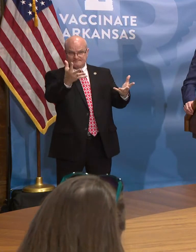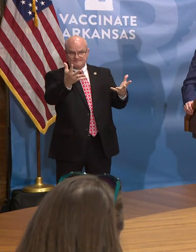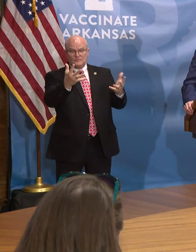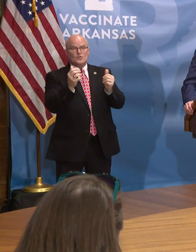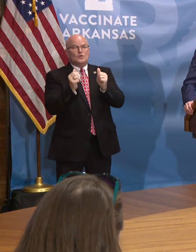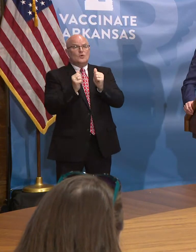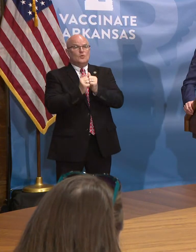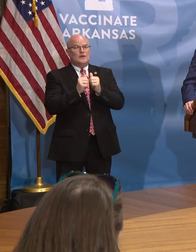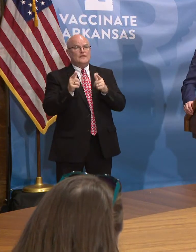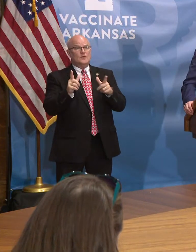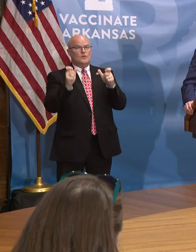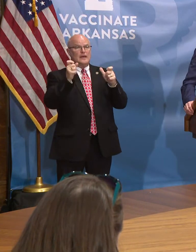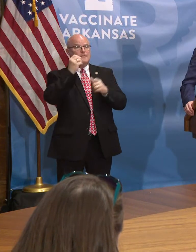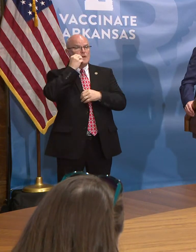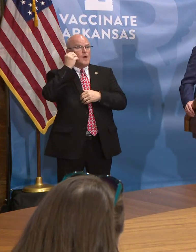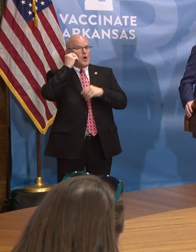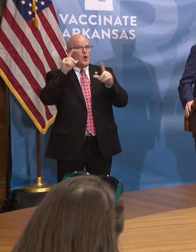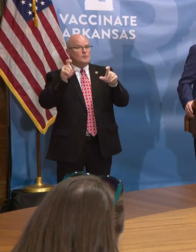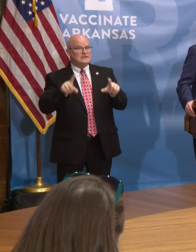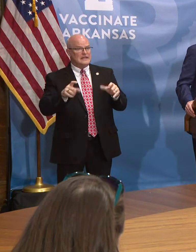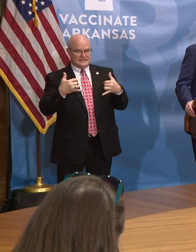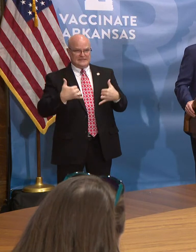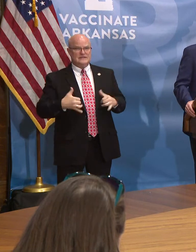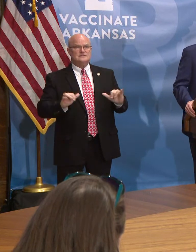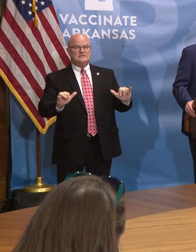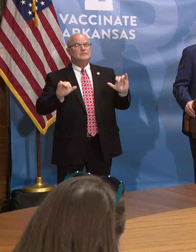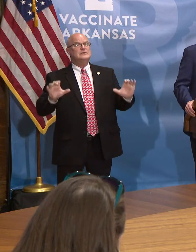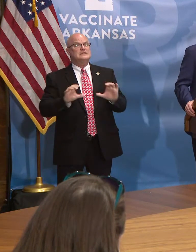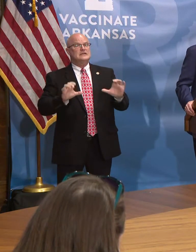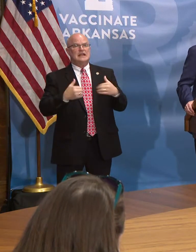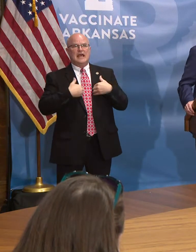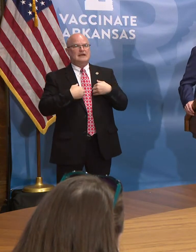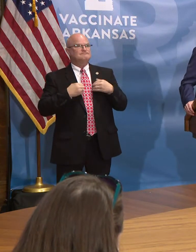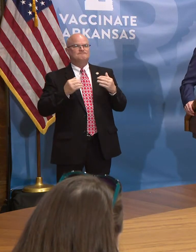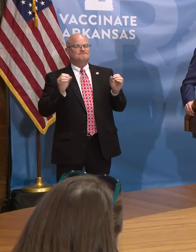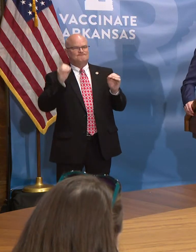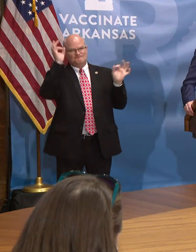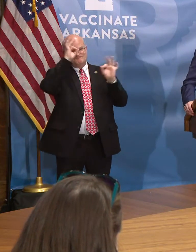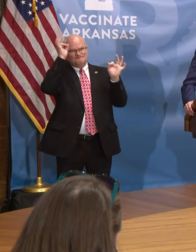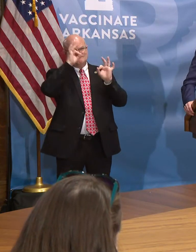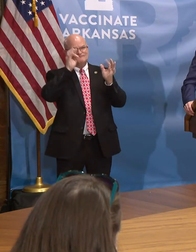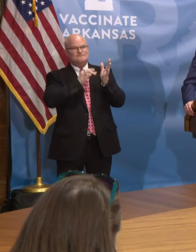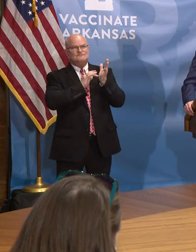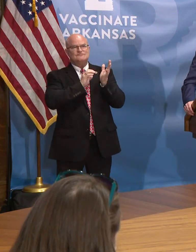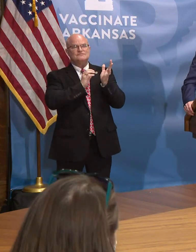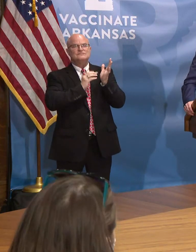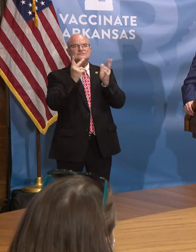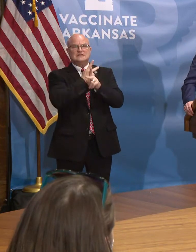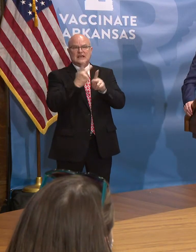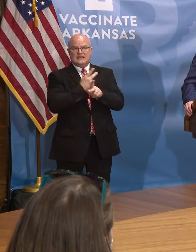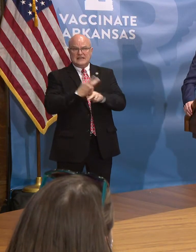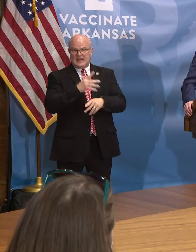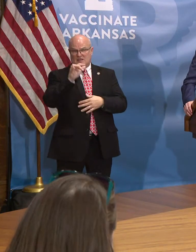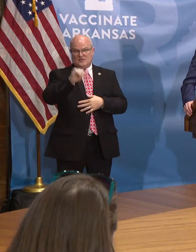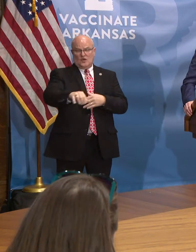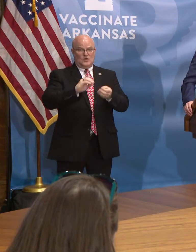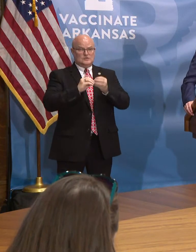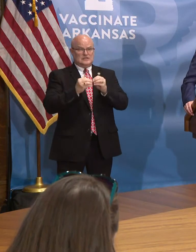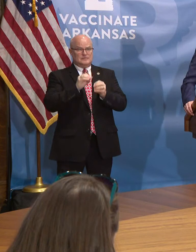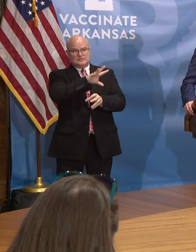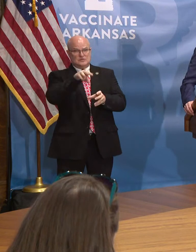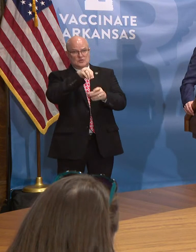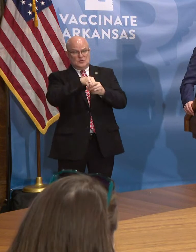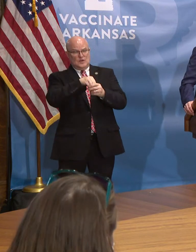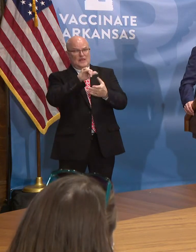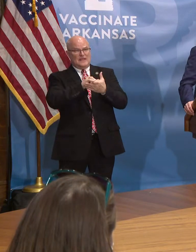with the rapid home tests that are still being done, we have no way of calculating those and putting